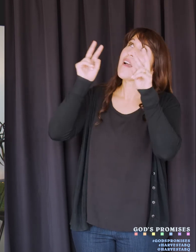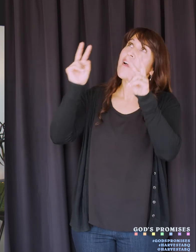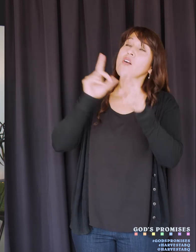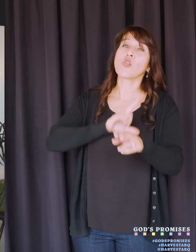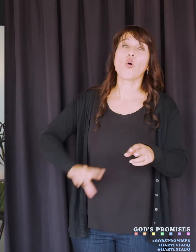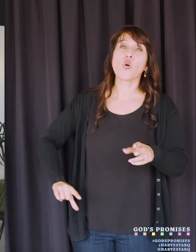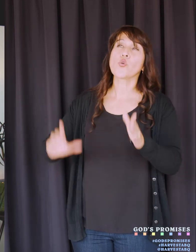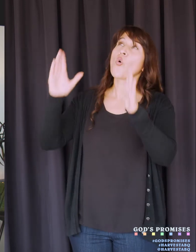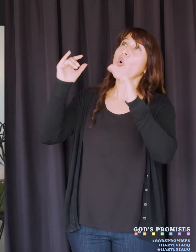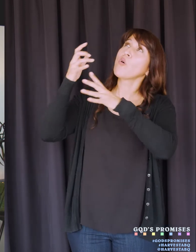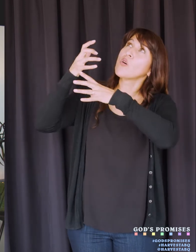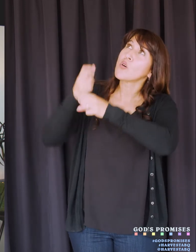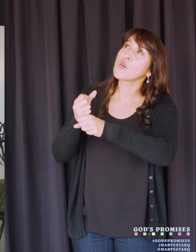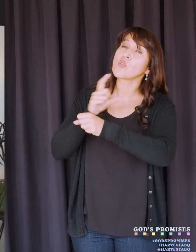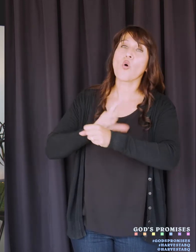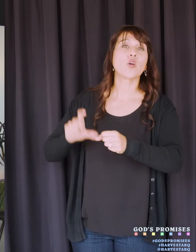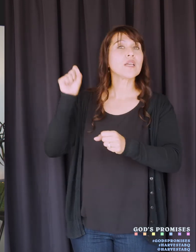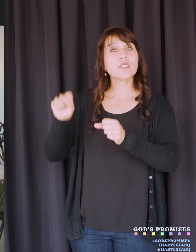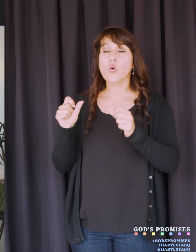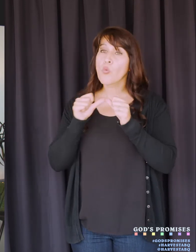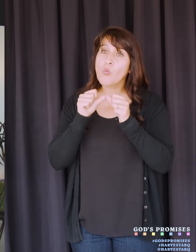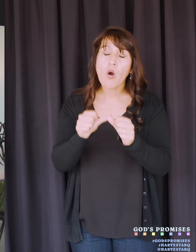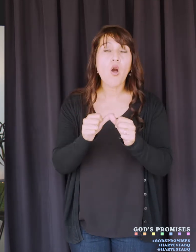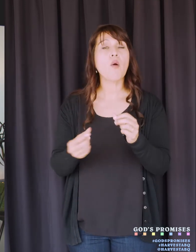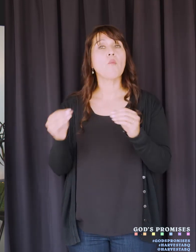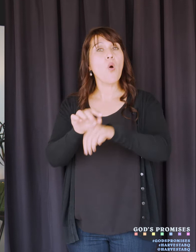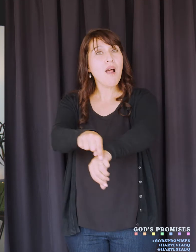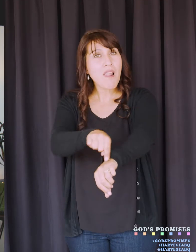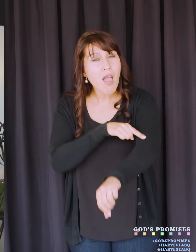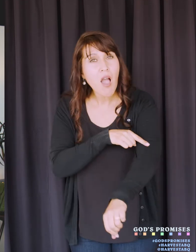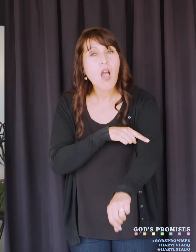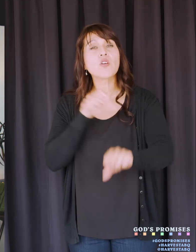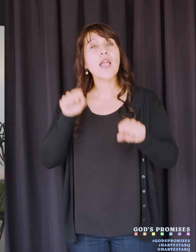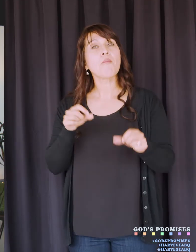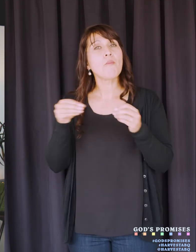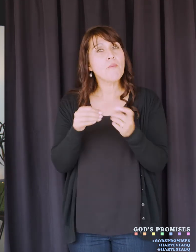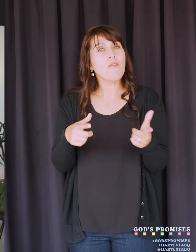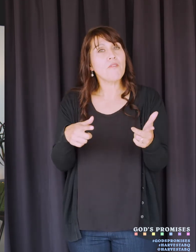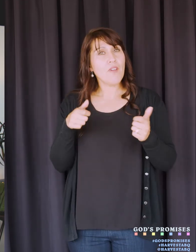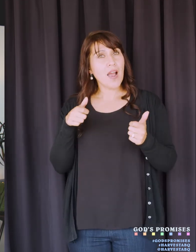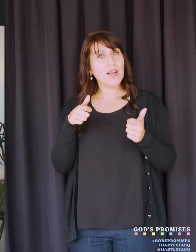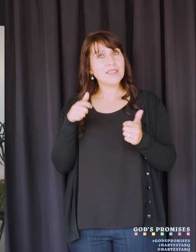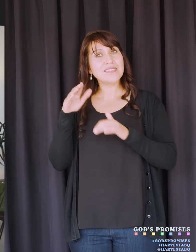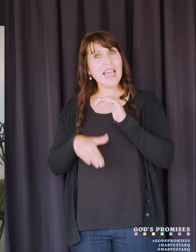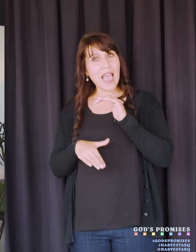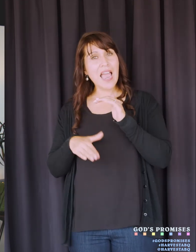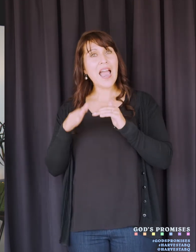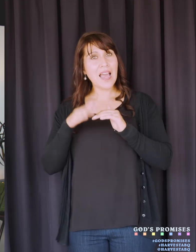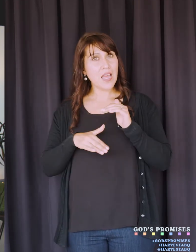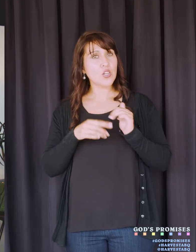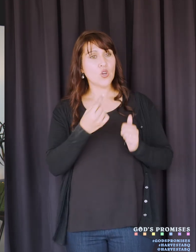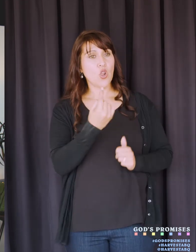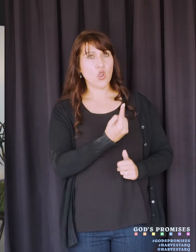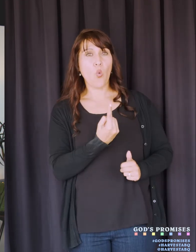Lord, you can go further, you can go longer, and you can go faster than if you did it on